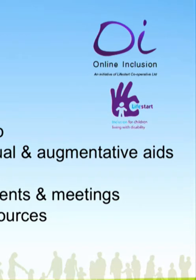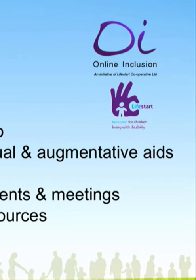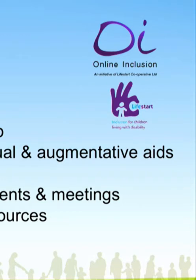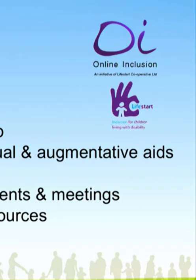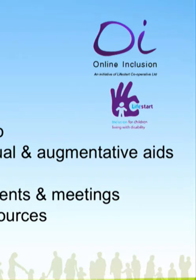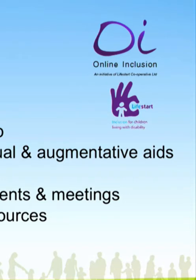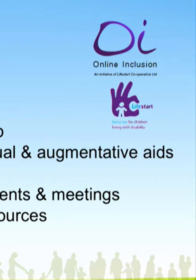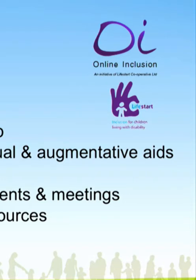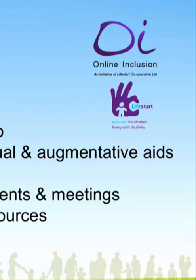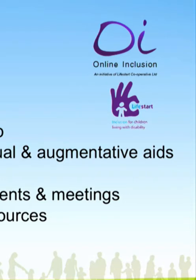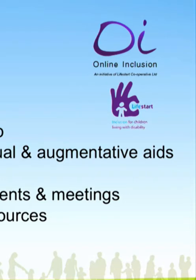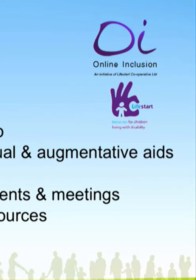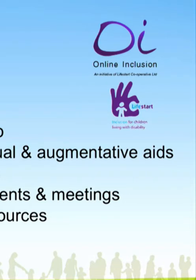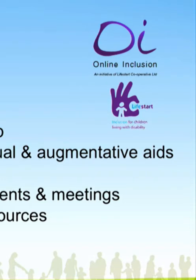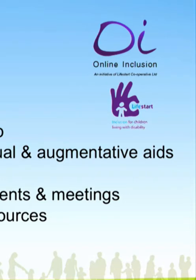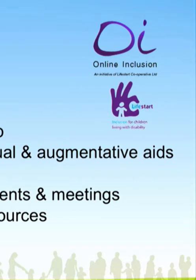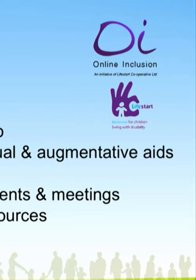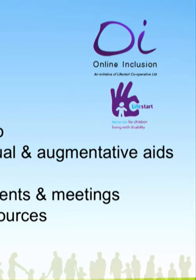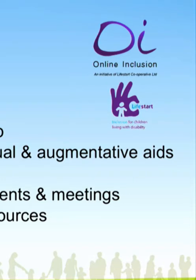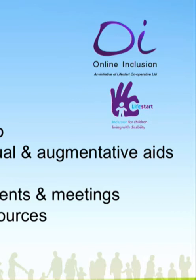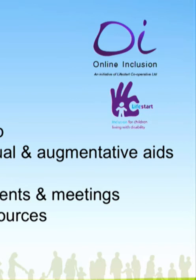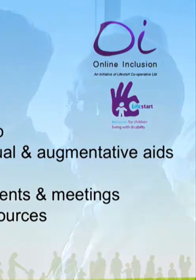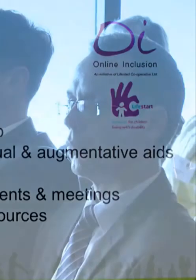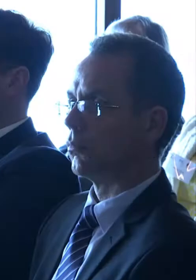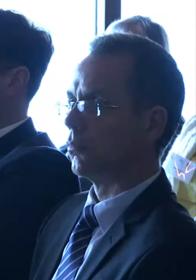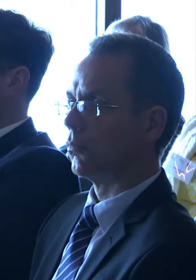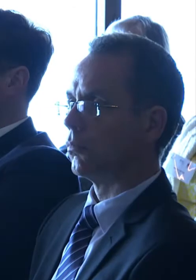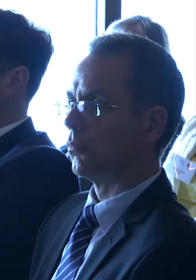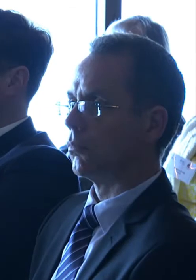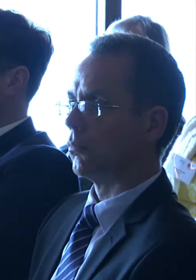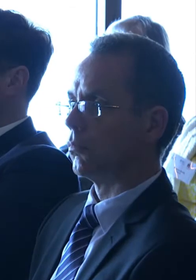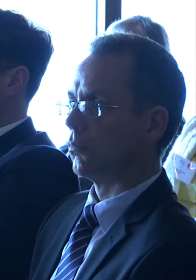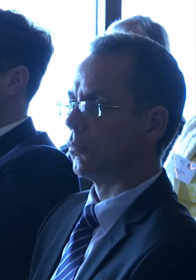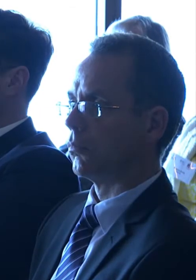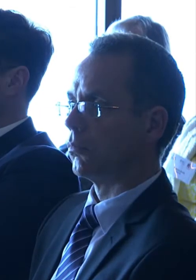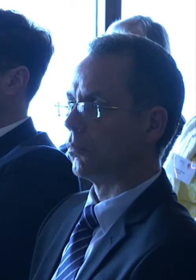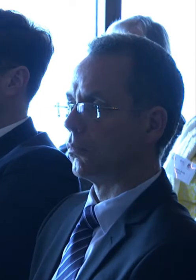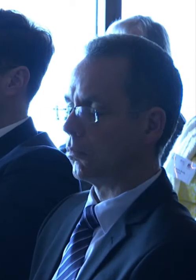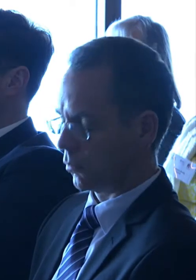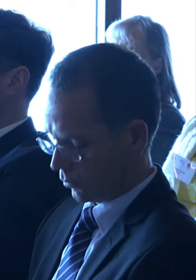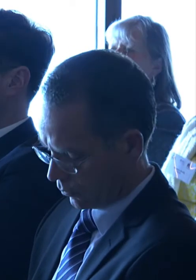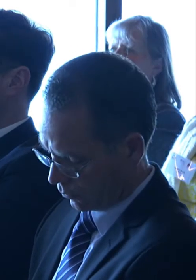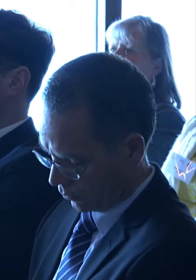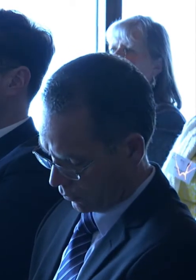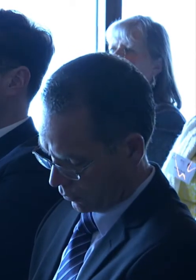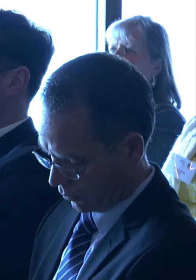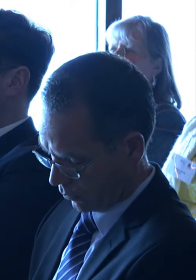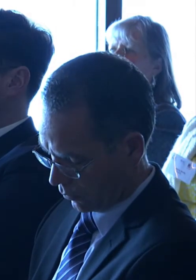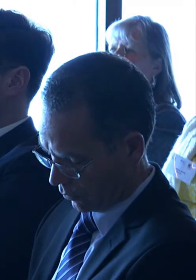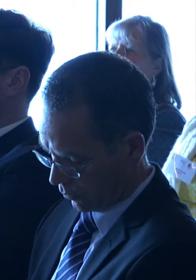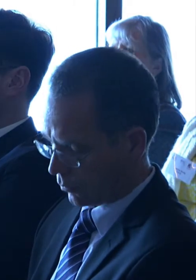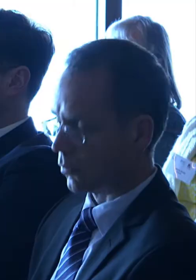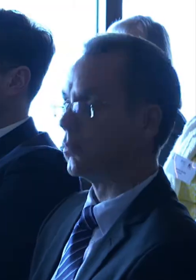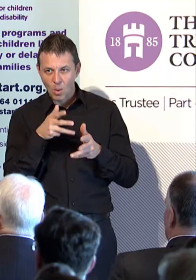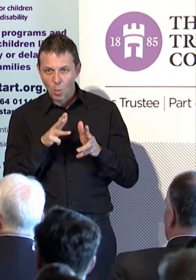require people, if they're going to be engaged with this process, to make contributions. If they see things that they think could be better expressed, we are very open